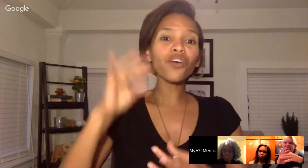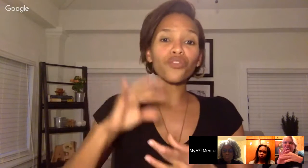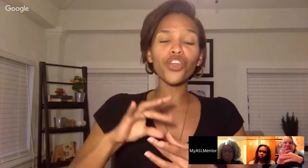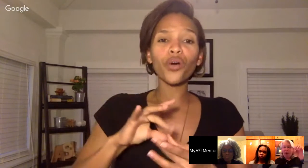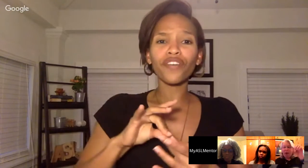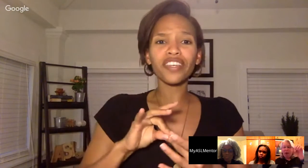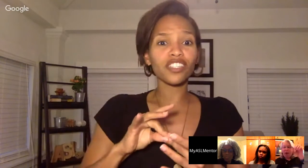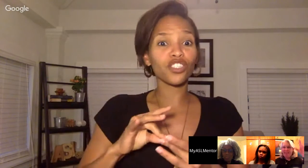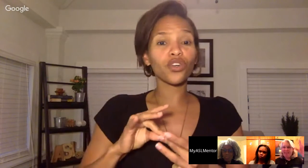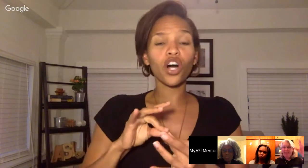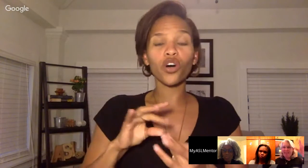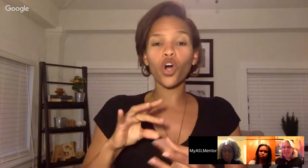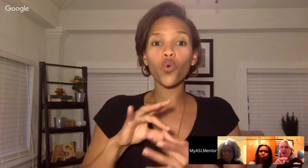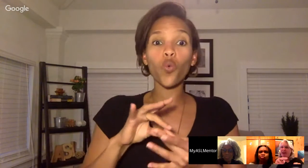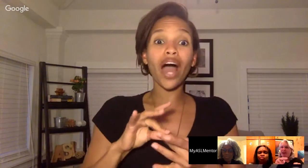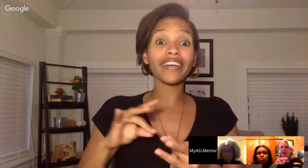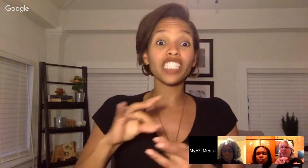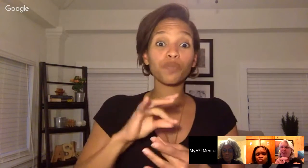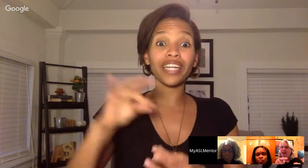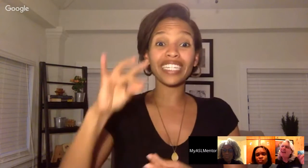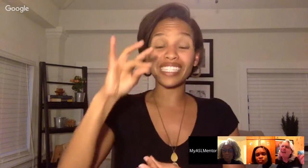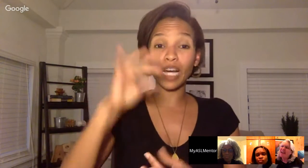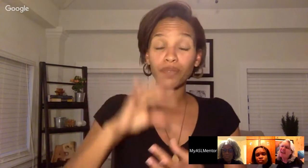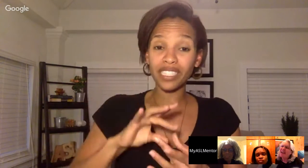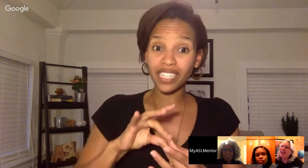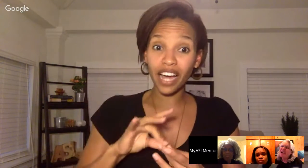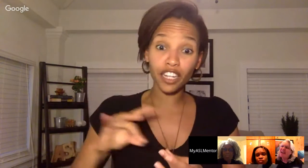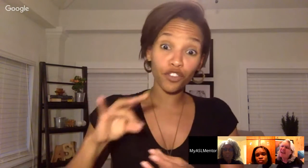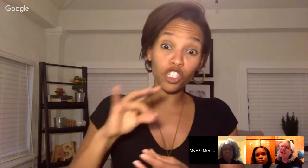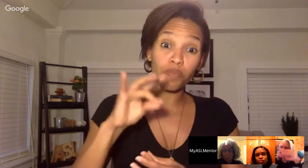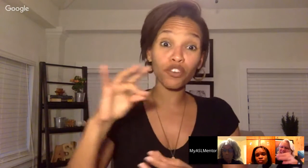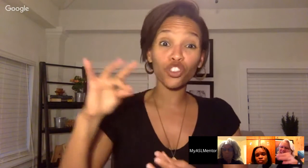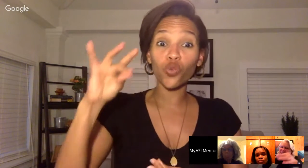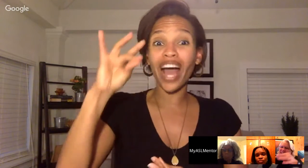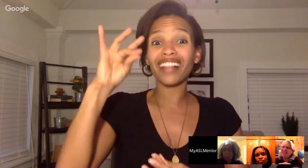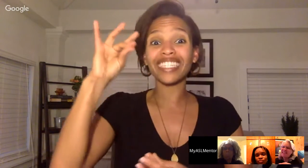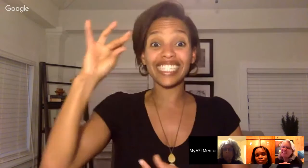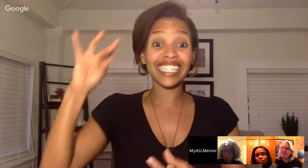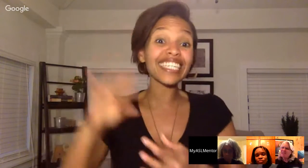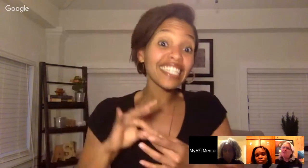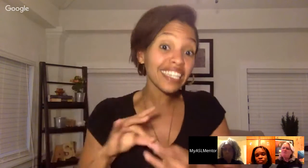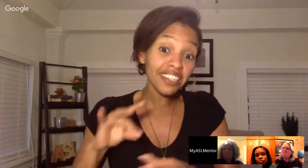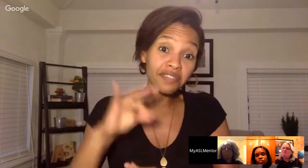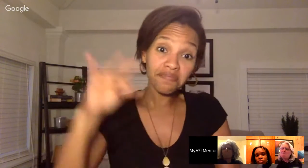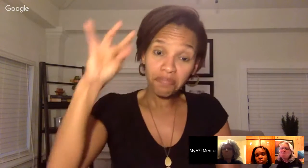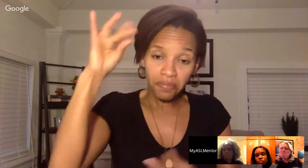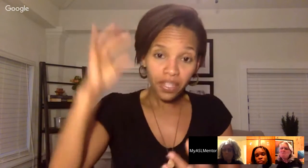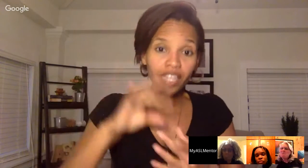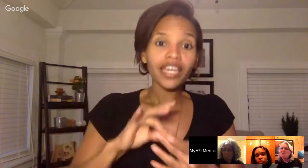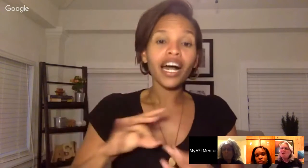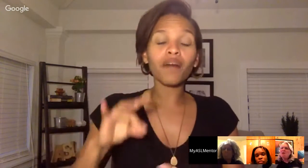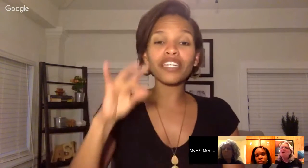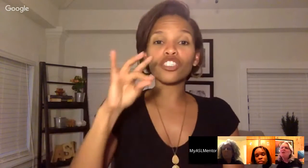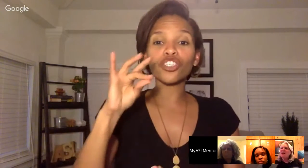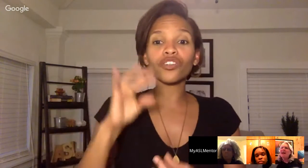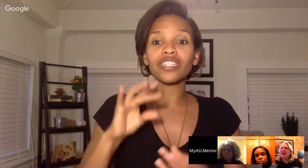I don't know if this is a widespread accepted sign for spirituality. It's